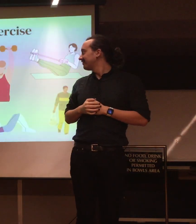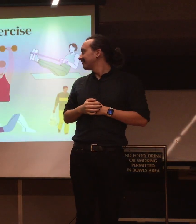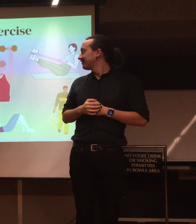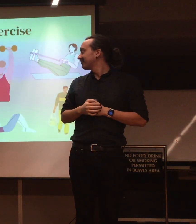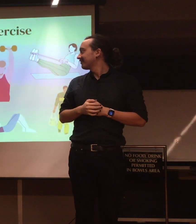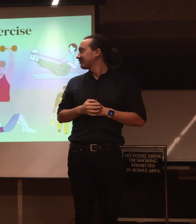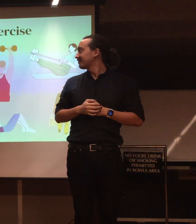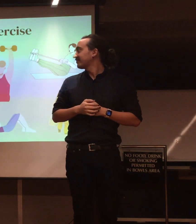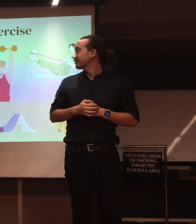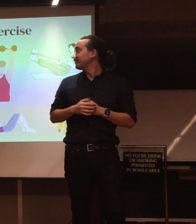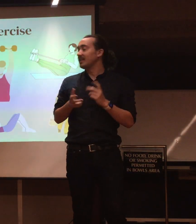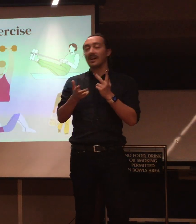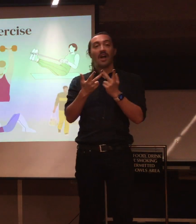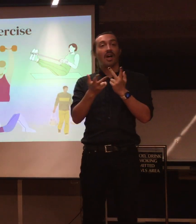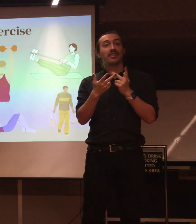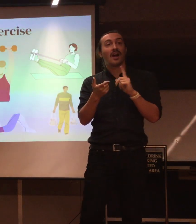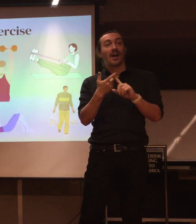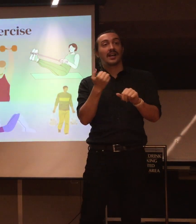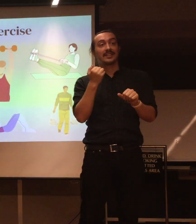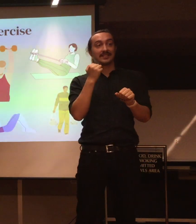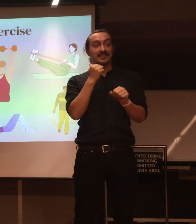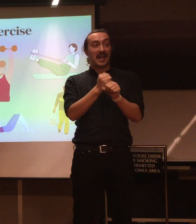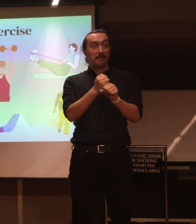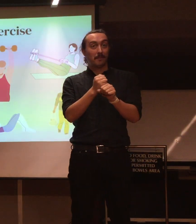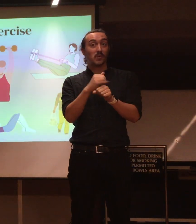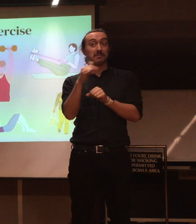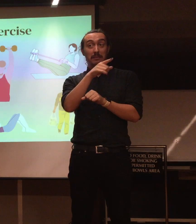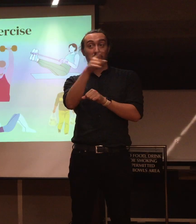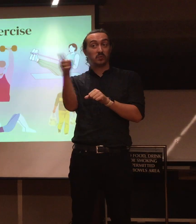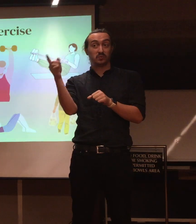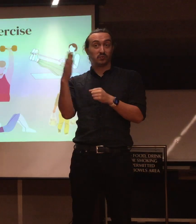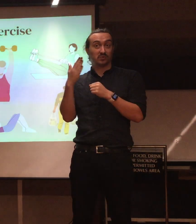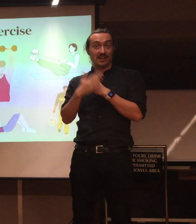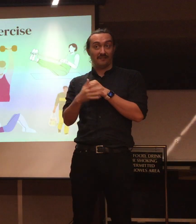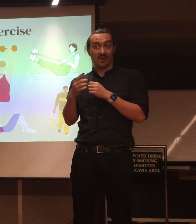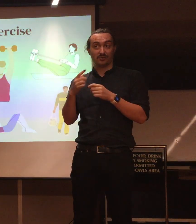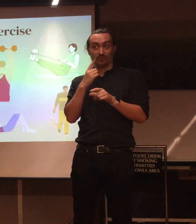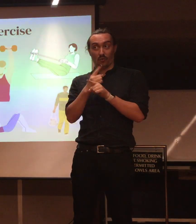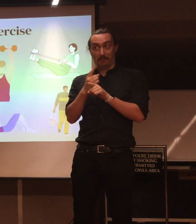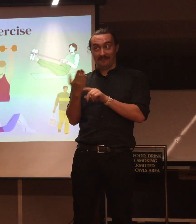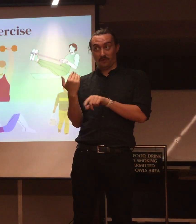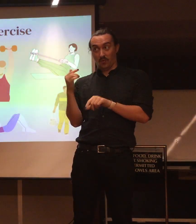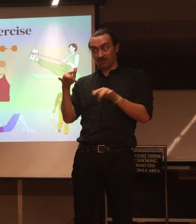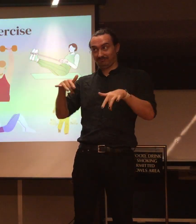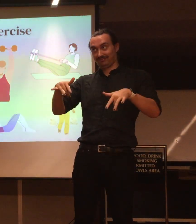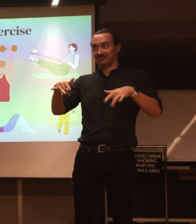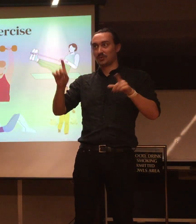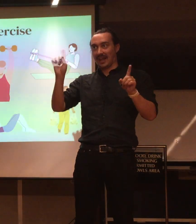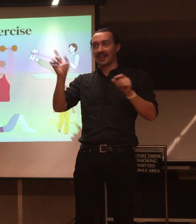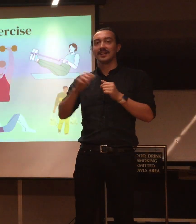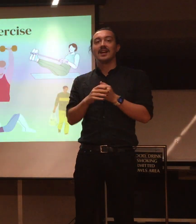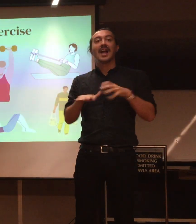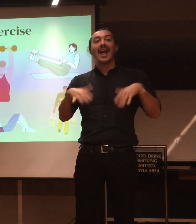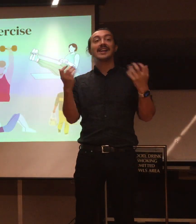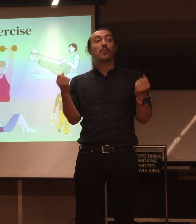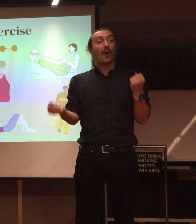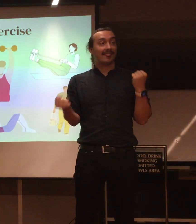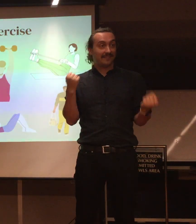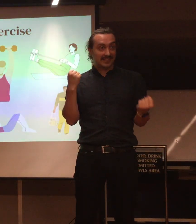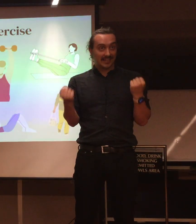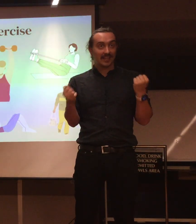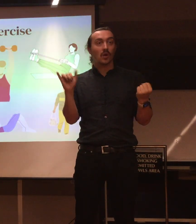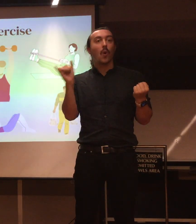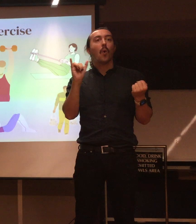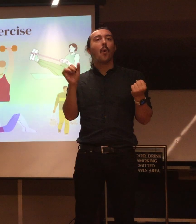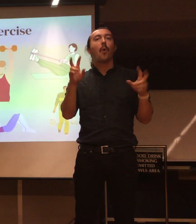Here are some other examples, which I don't think anyone's mentioned yet. So any sort of weightlifting